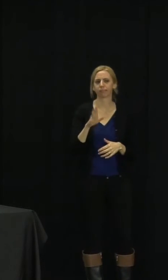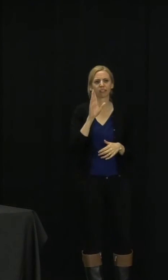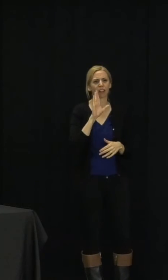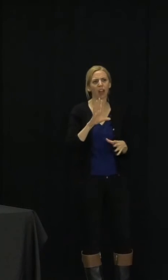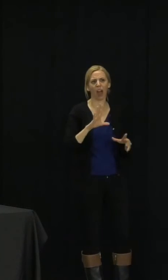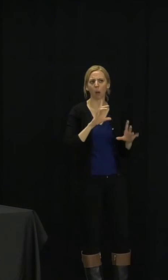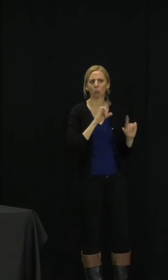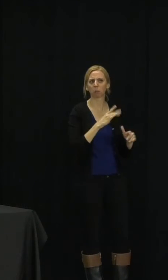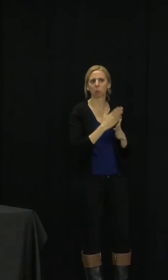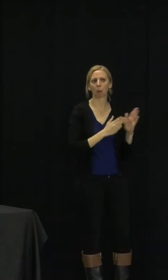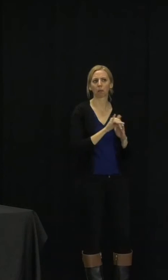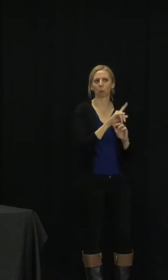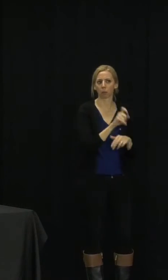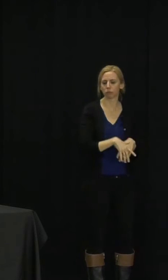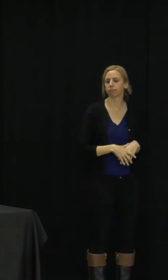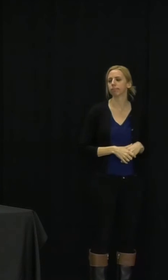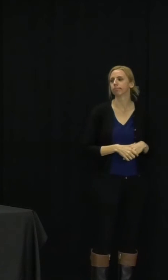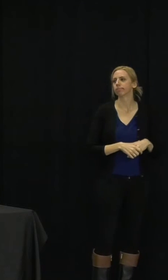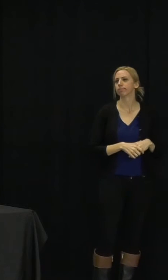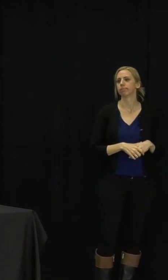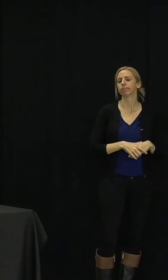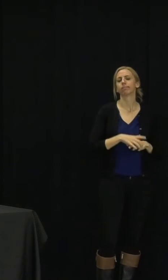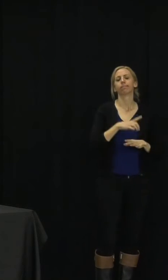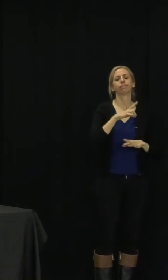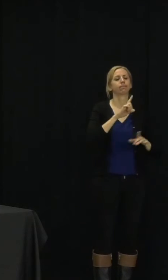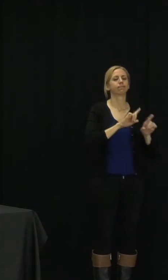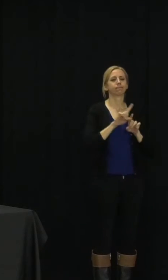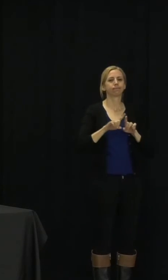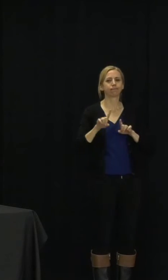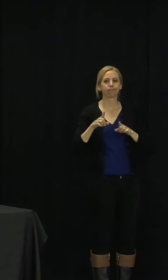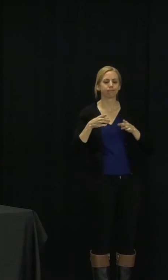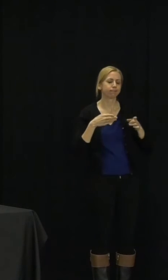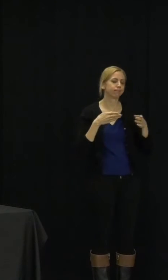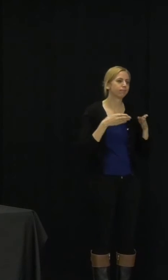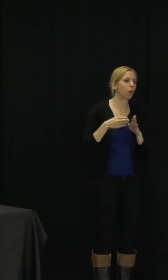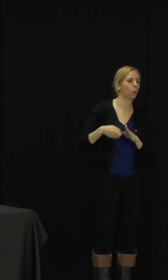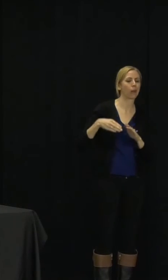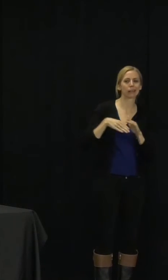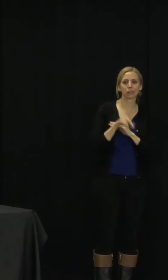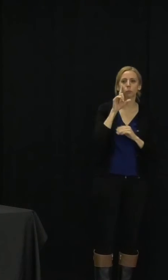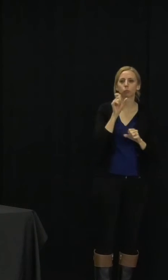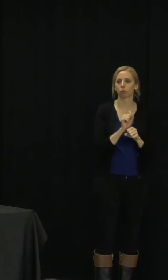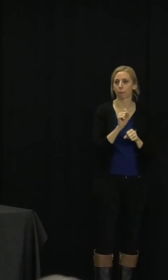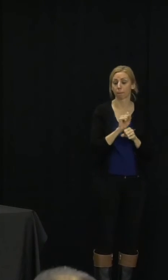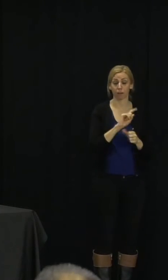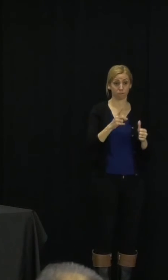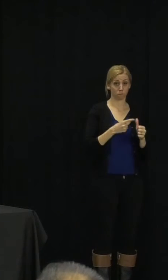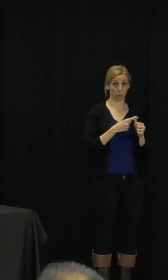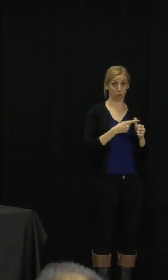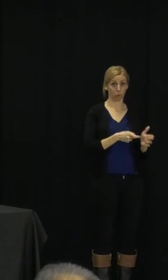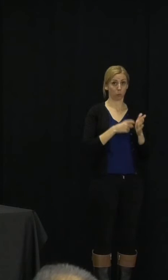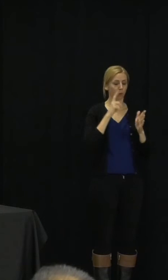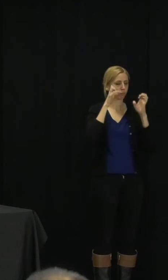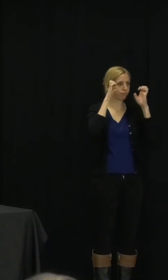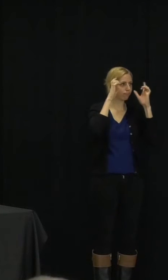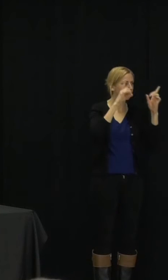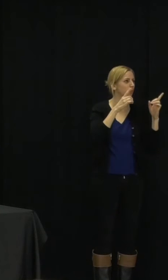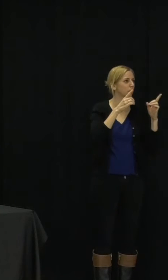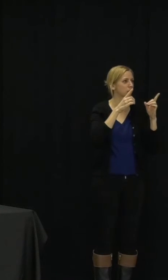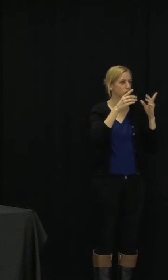in equity and inclusion? And I want to ask a couple of questions about the aha moment. So I'm